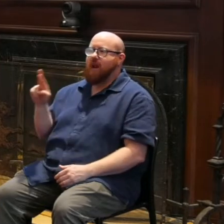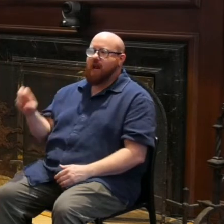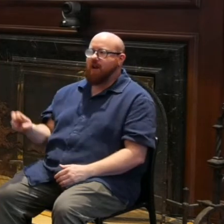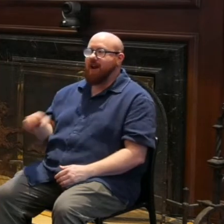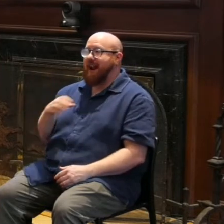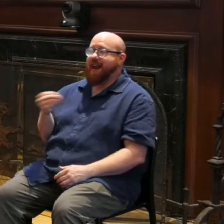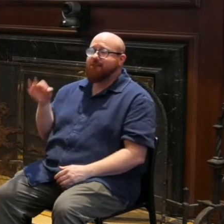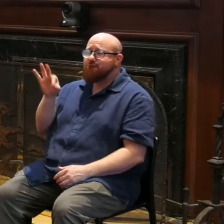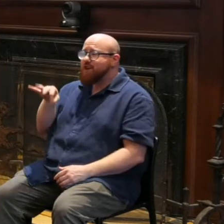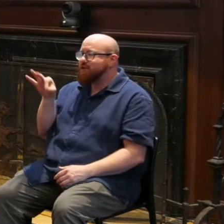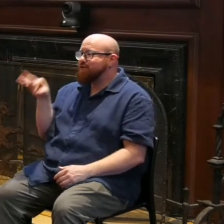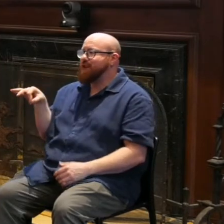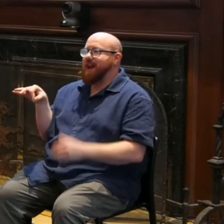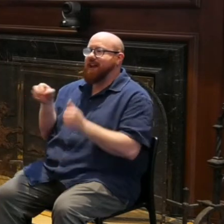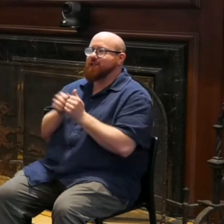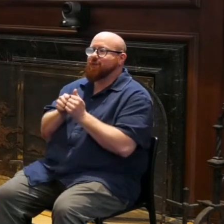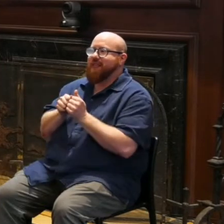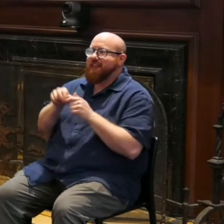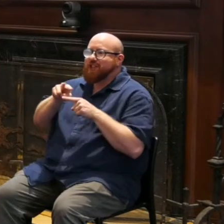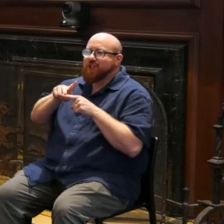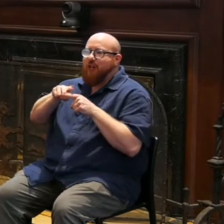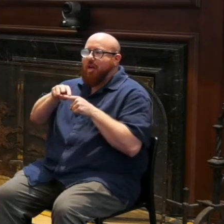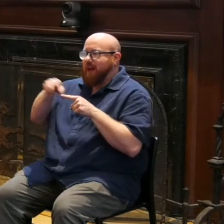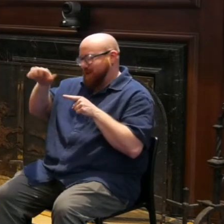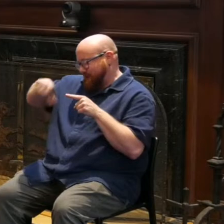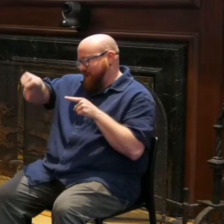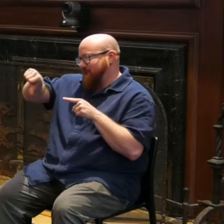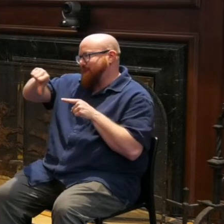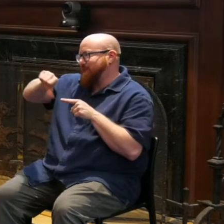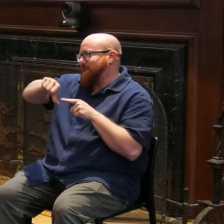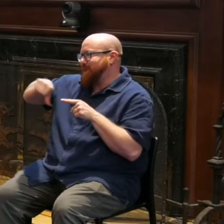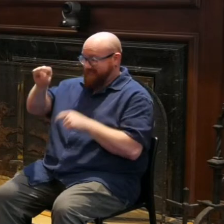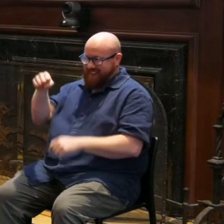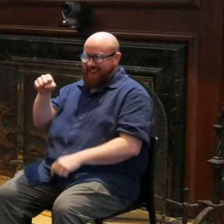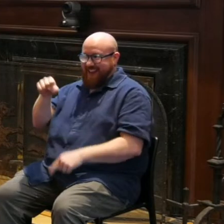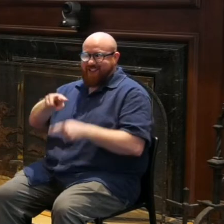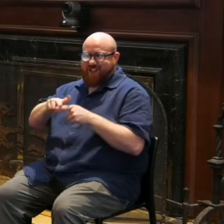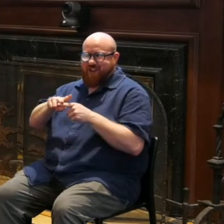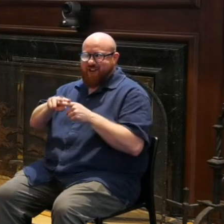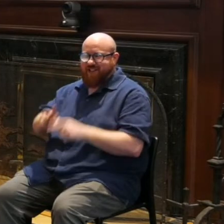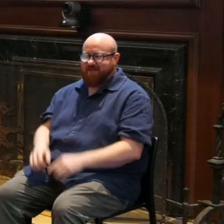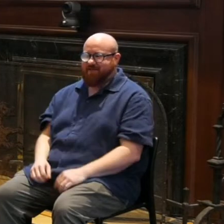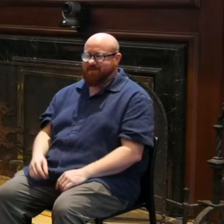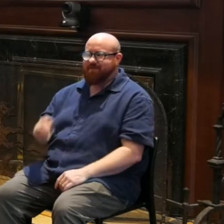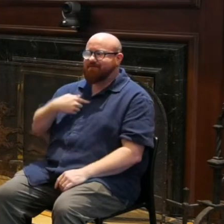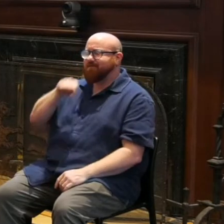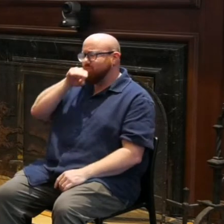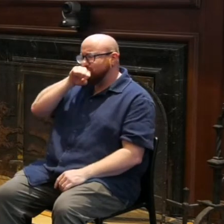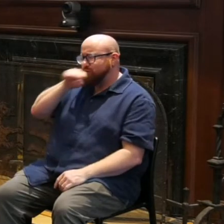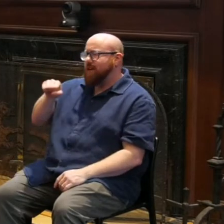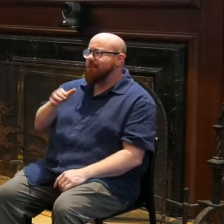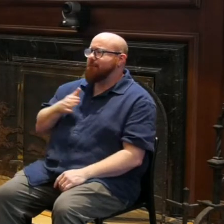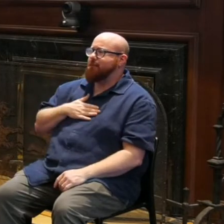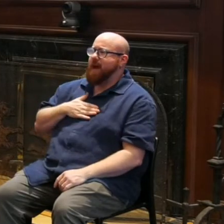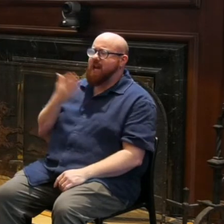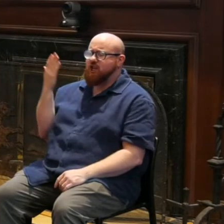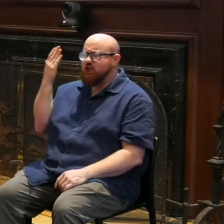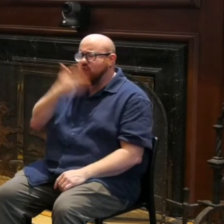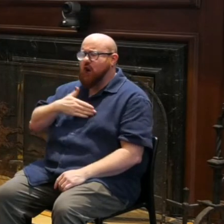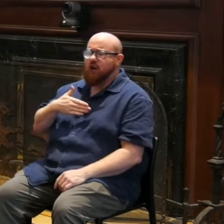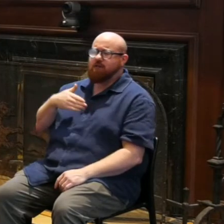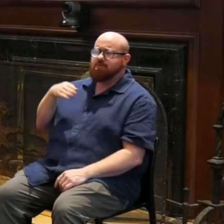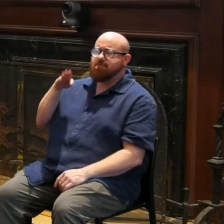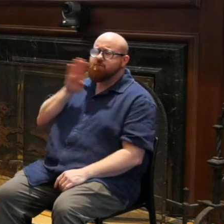with salt. Yes, with salt. I loved my dark brown